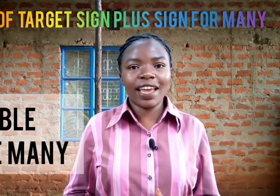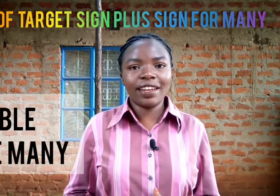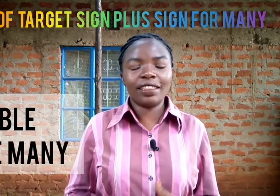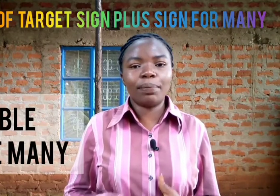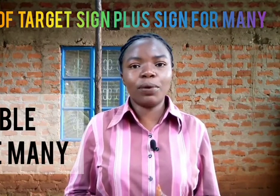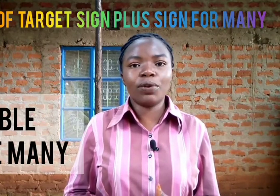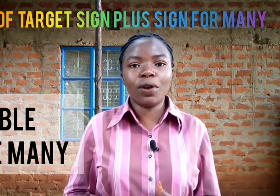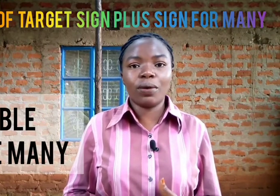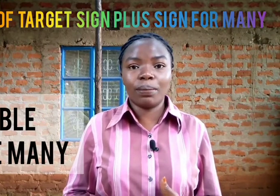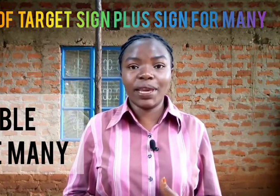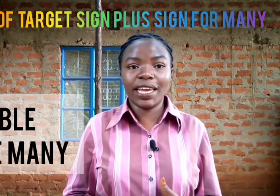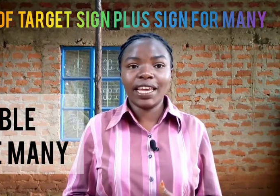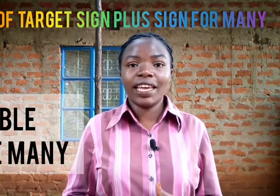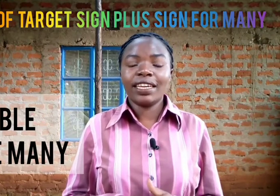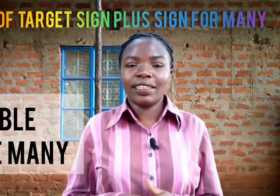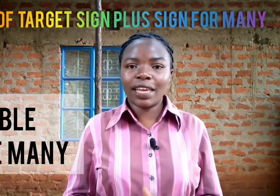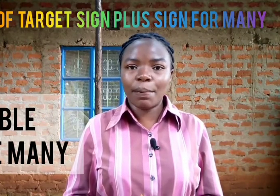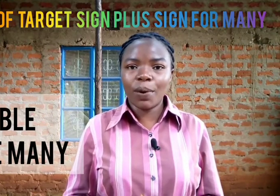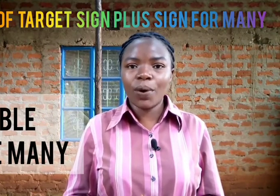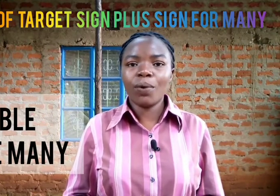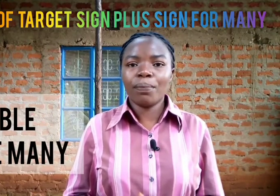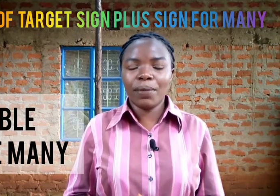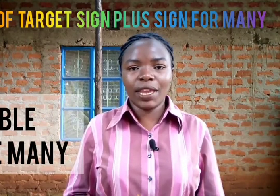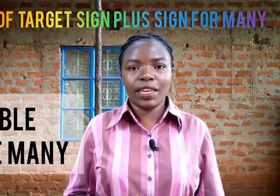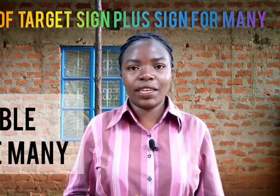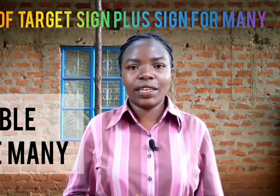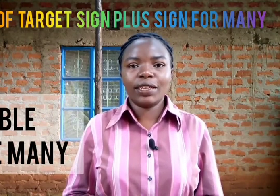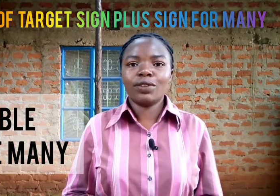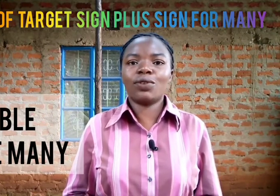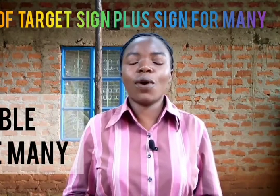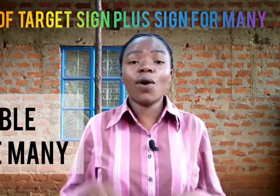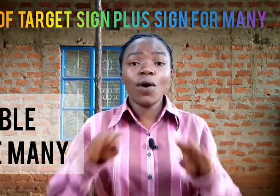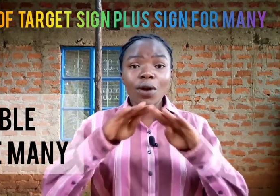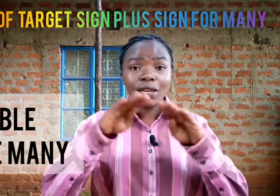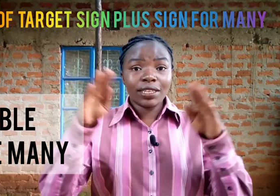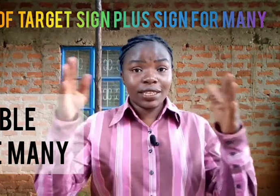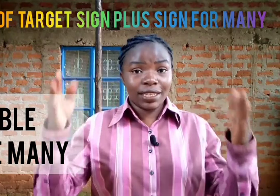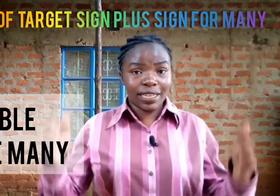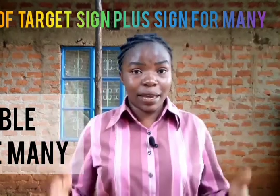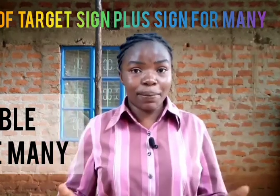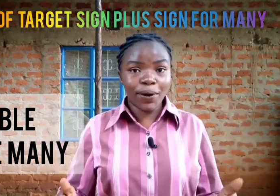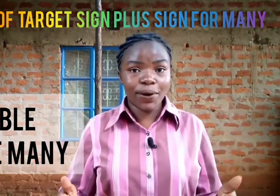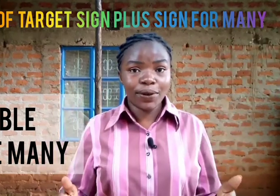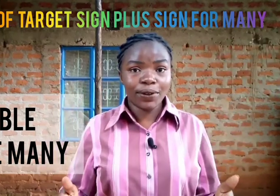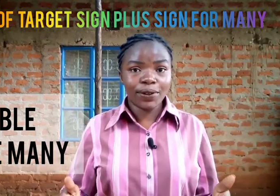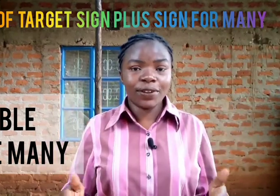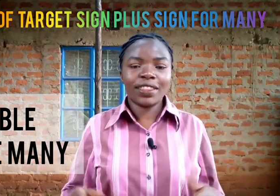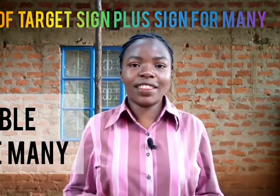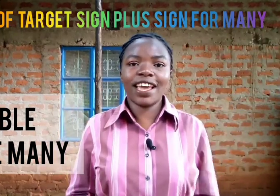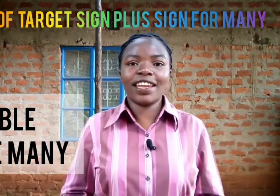the plural will be table table so table then